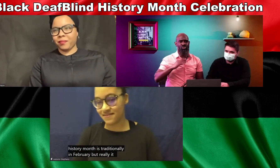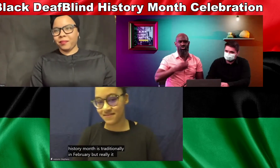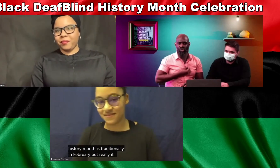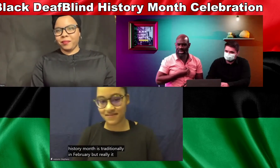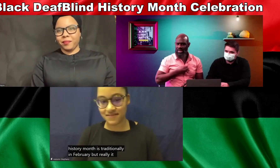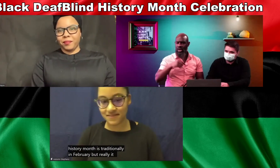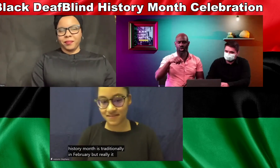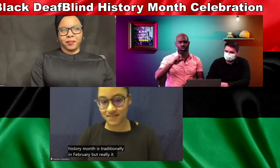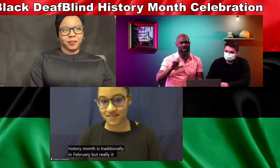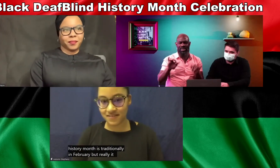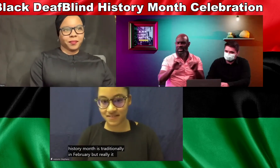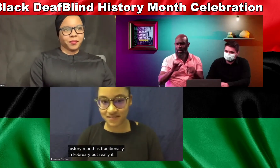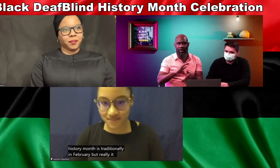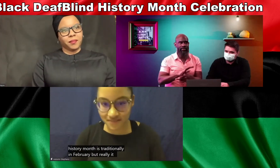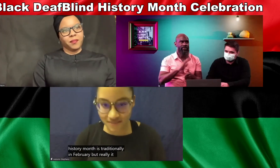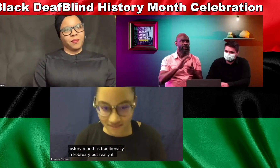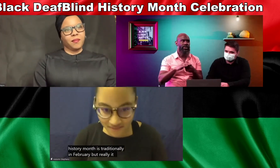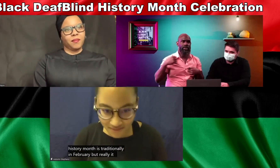know, celebrate